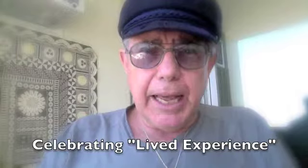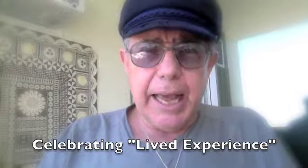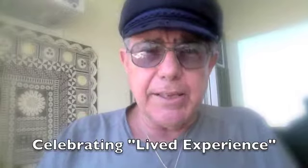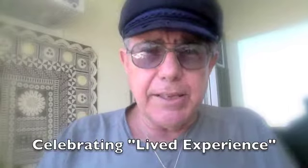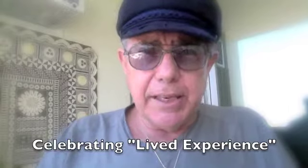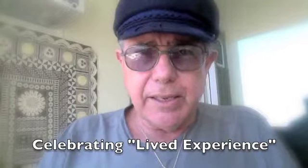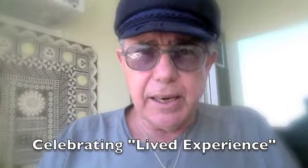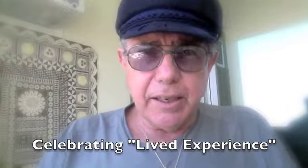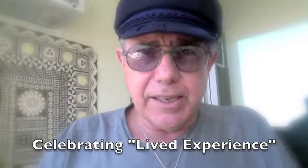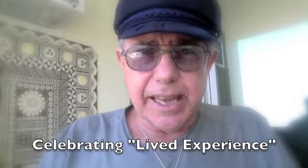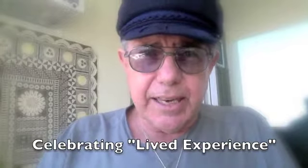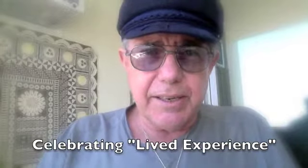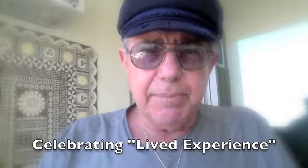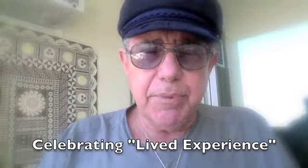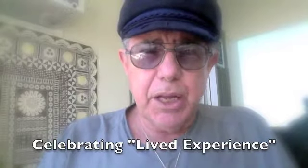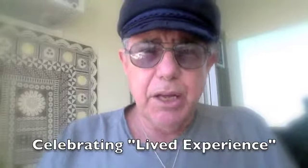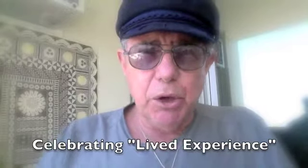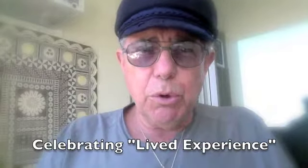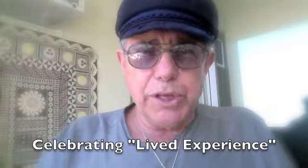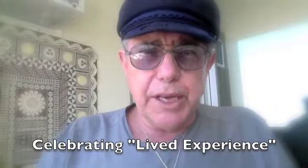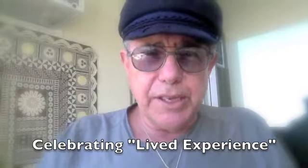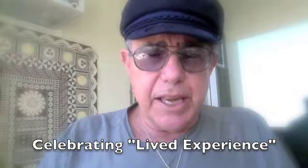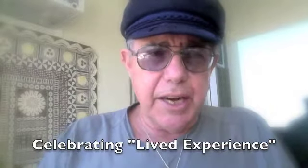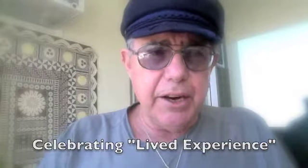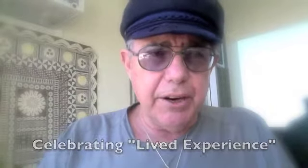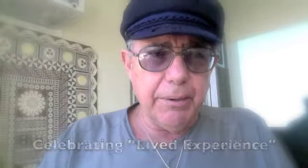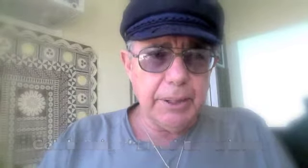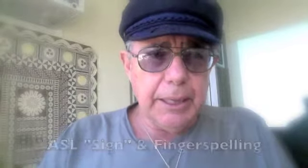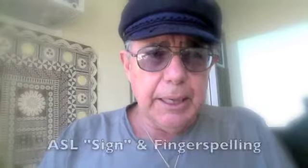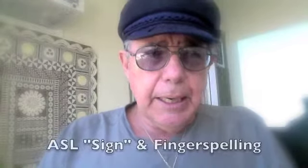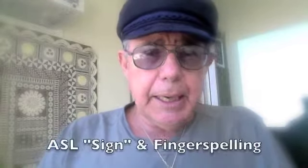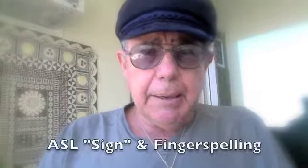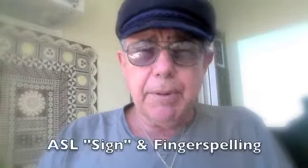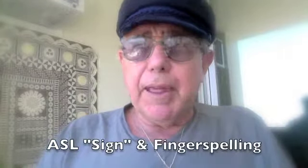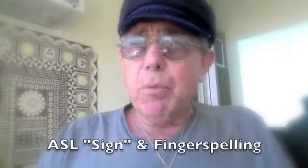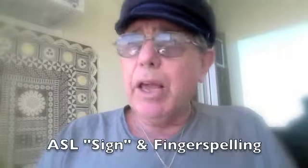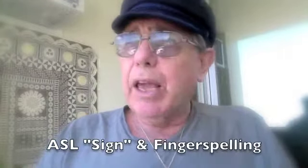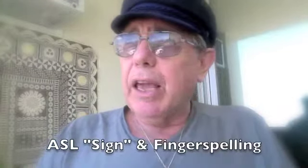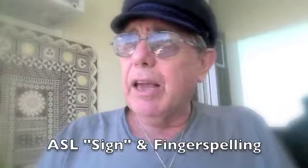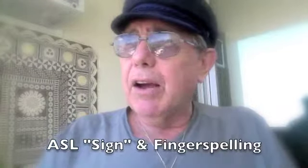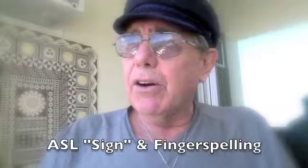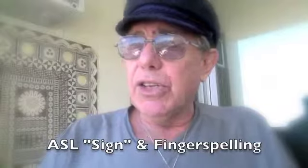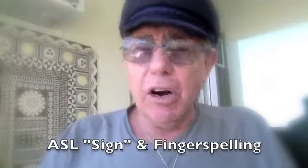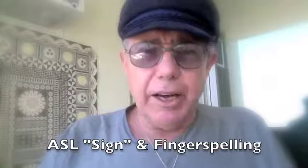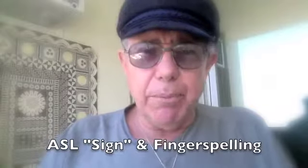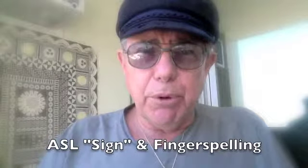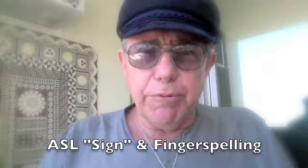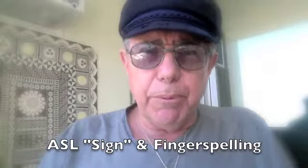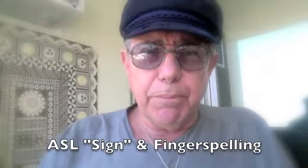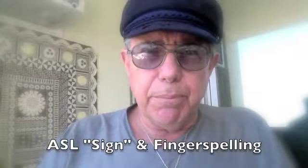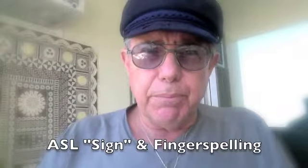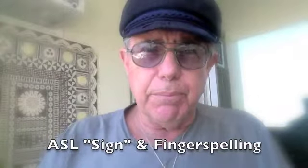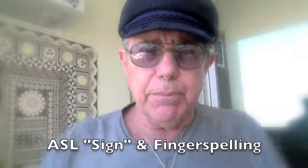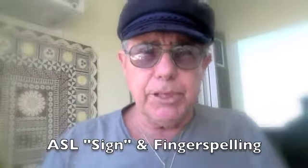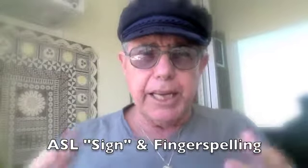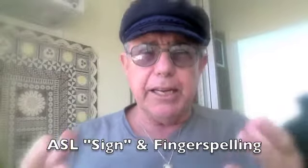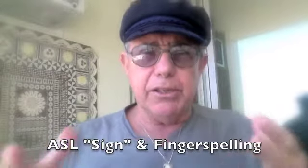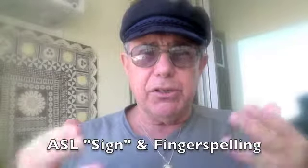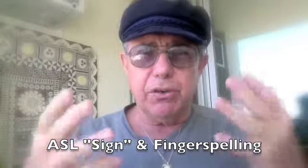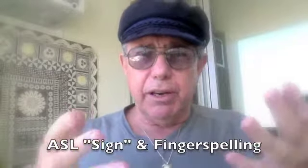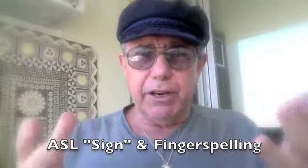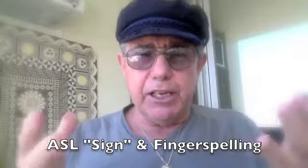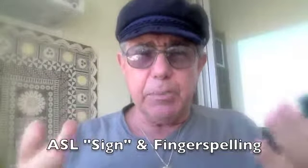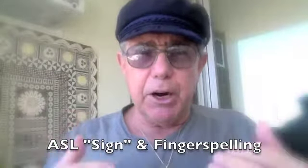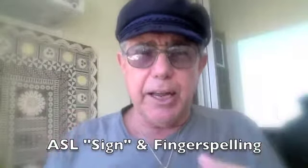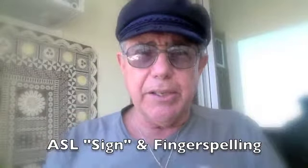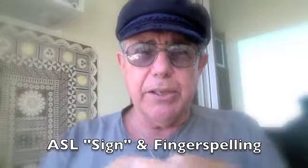in many cases, it's a little skit. You will see a skit here. Then we are starting to move from skits